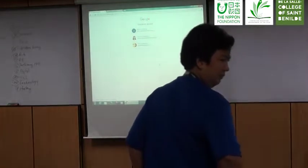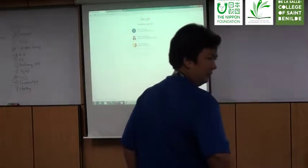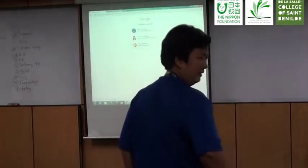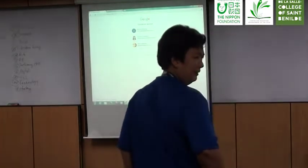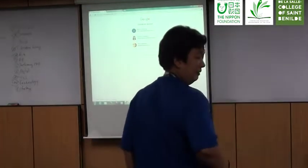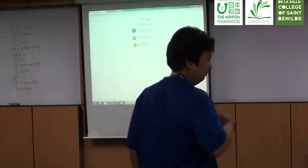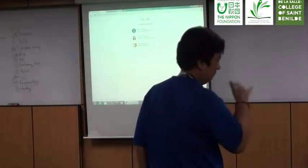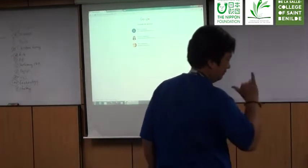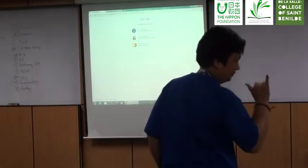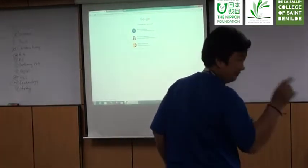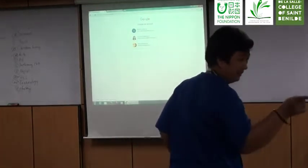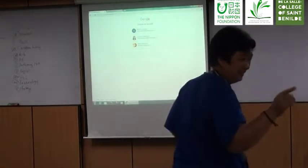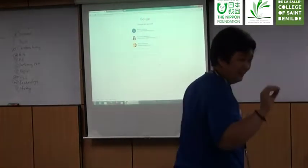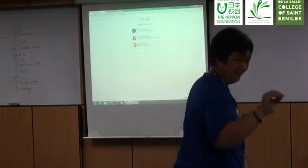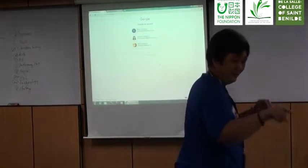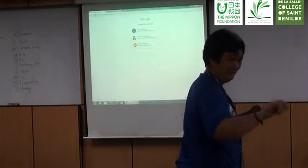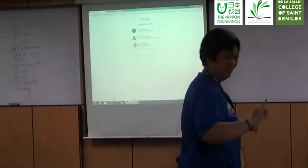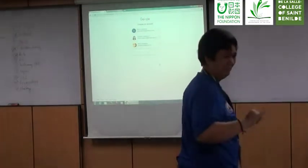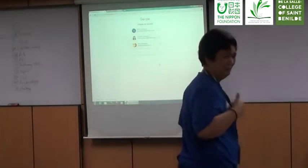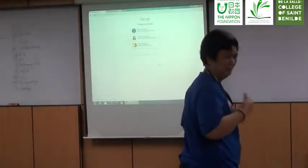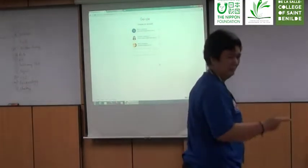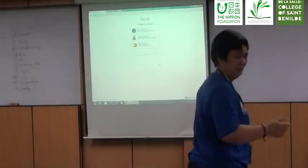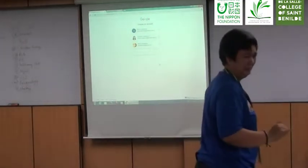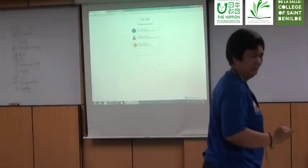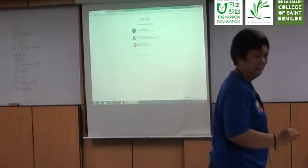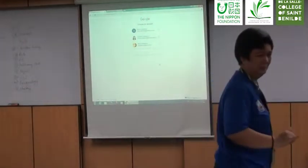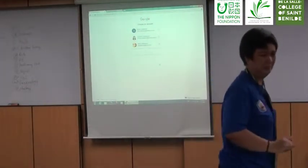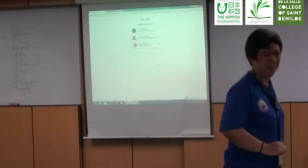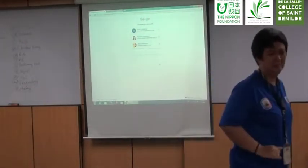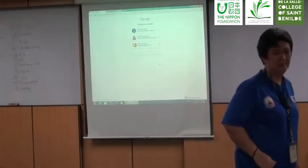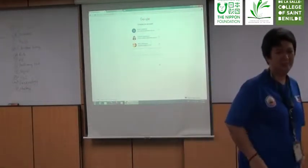ay, di siya nilulog. Pinulog ko sa number.